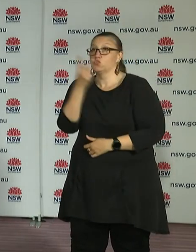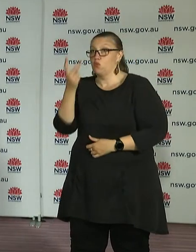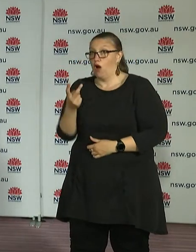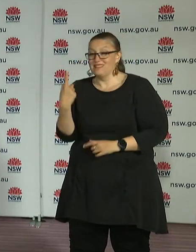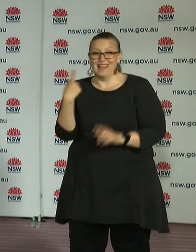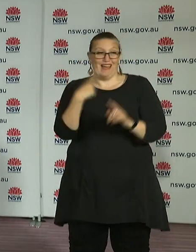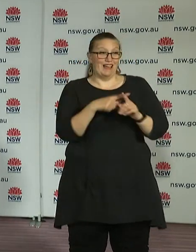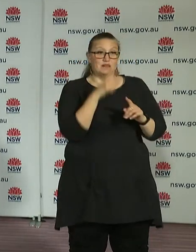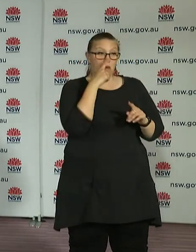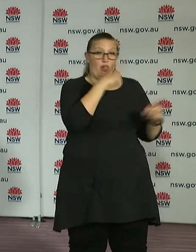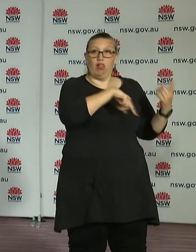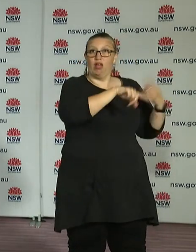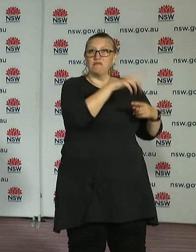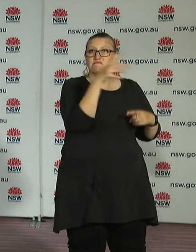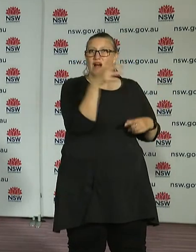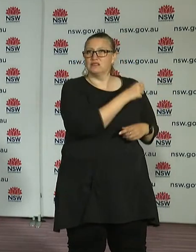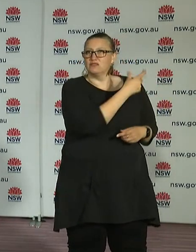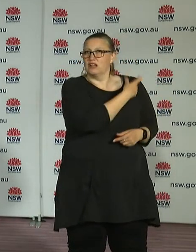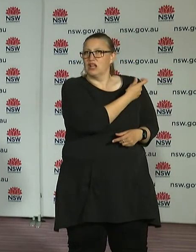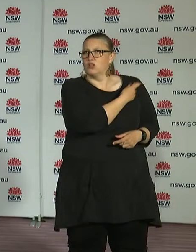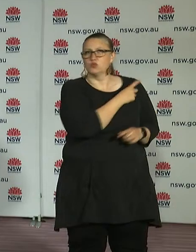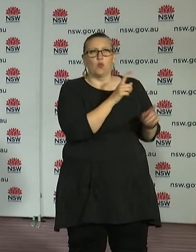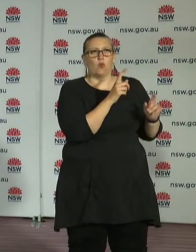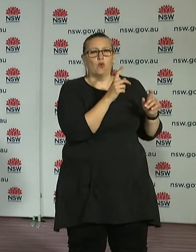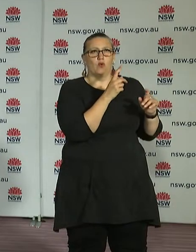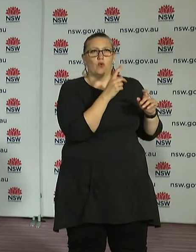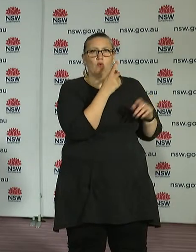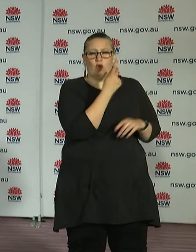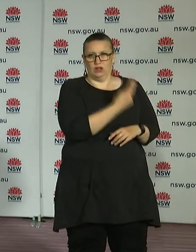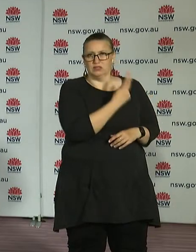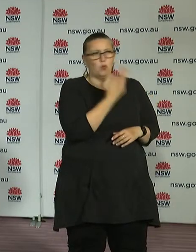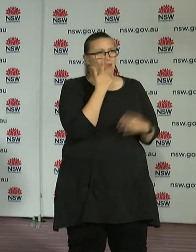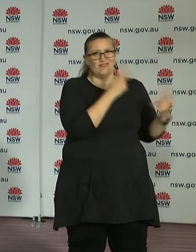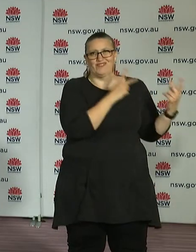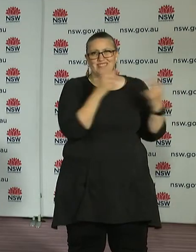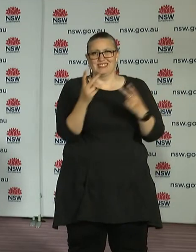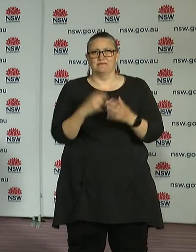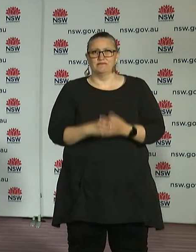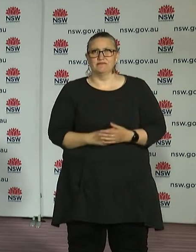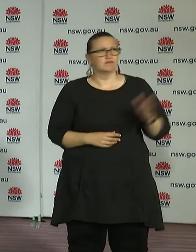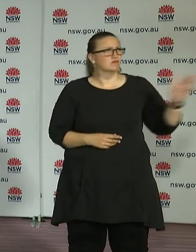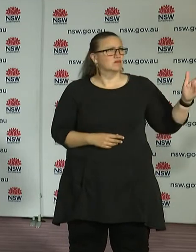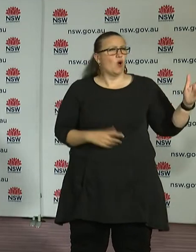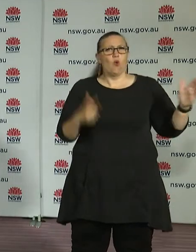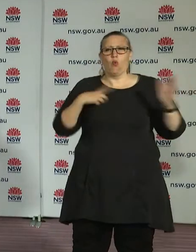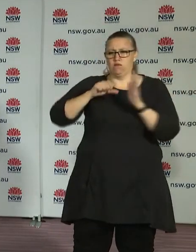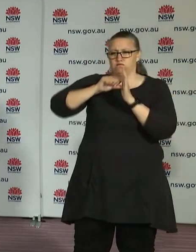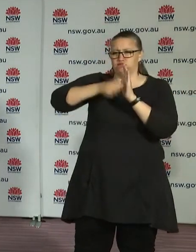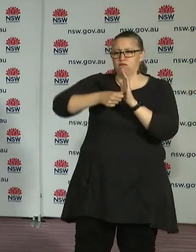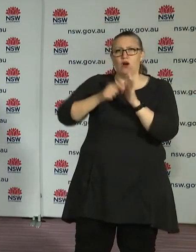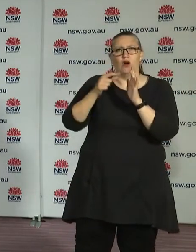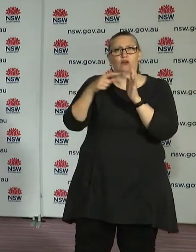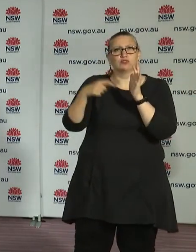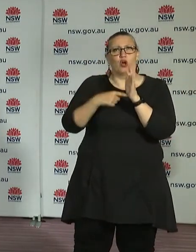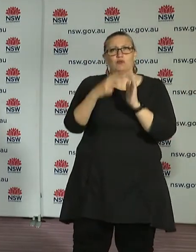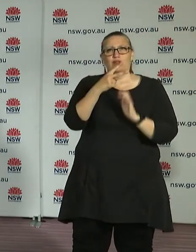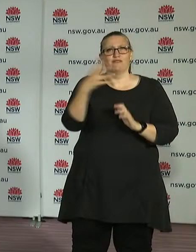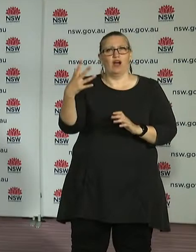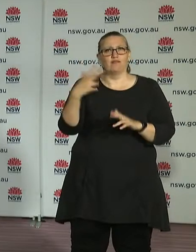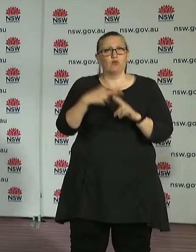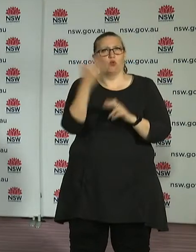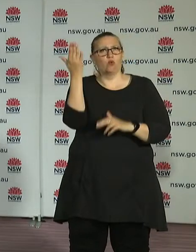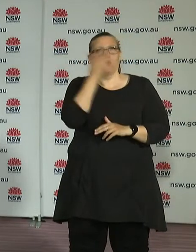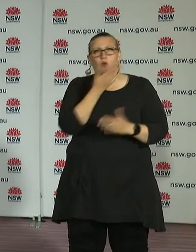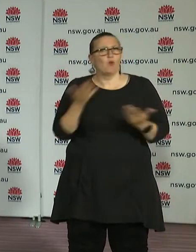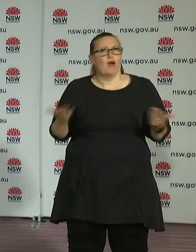before October 25, given the improved vaccination rates, and if not, why? No, we've been looking at the schools for a couple of weeks now